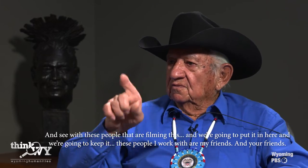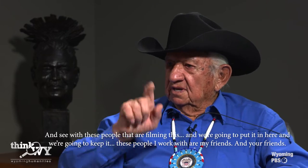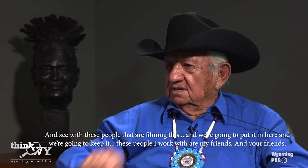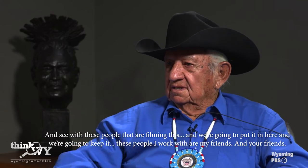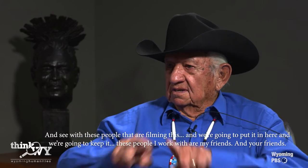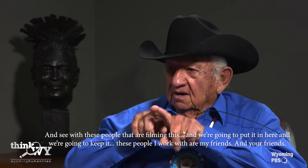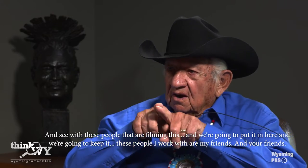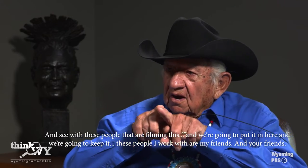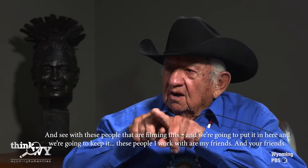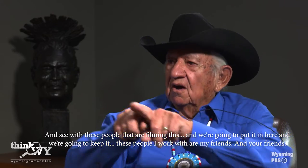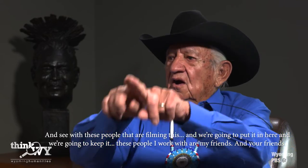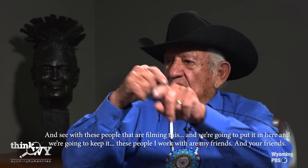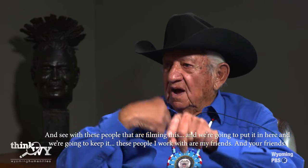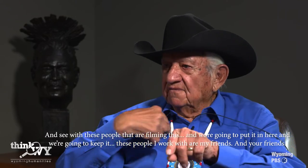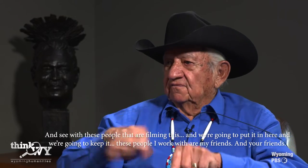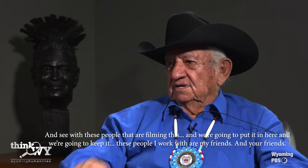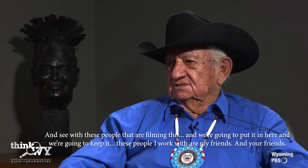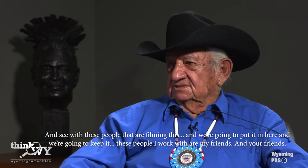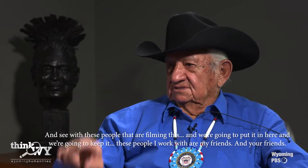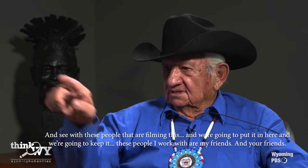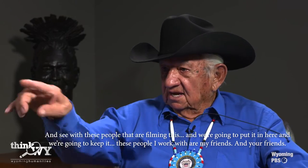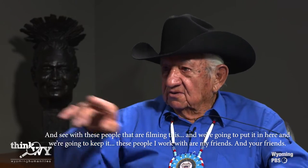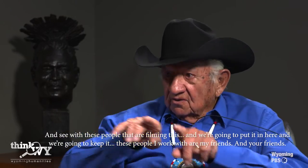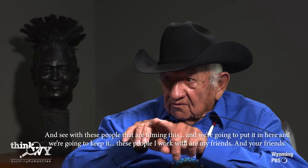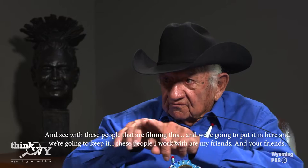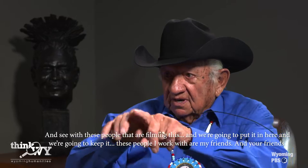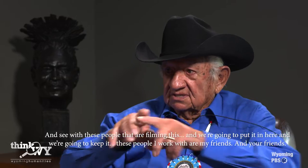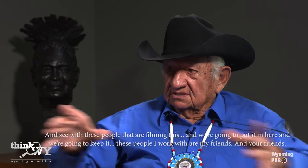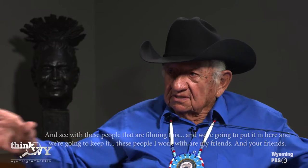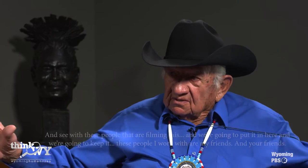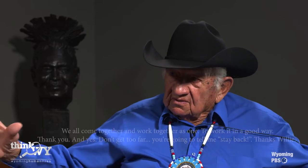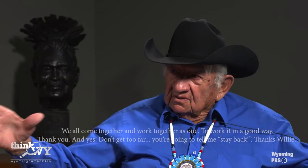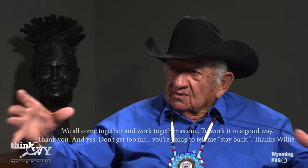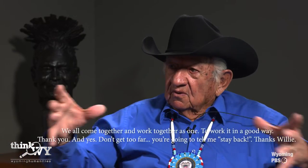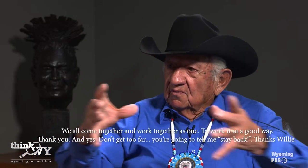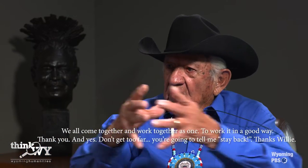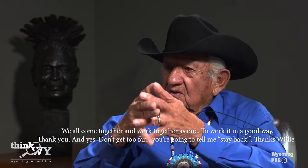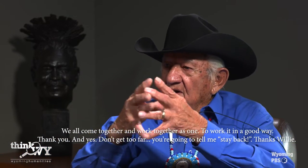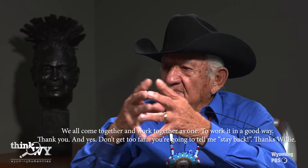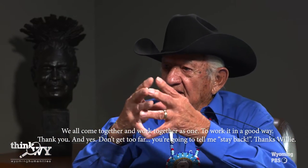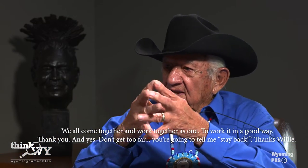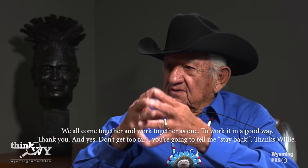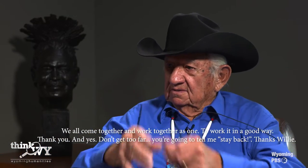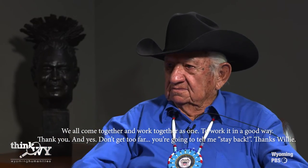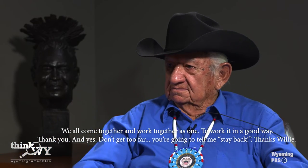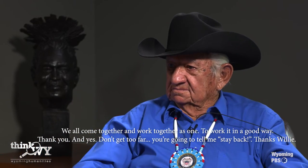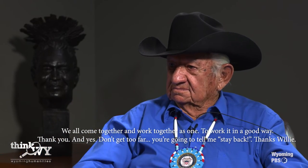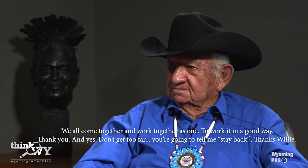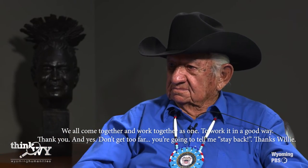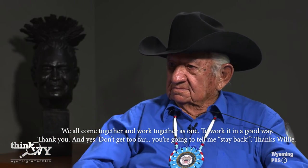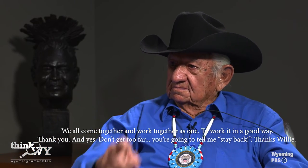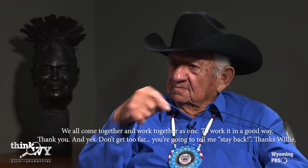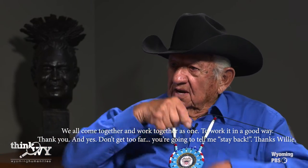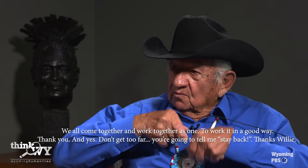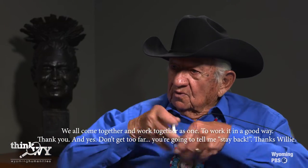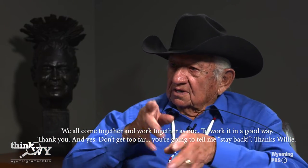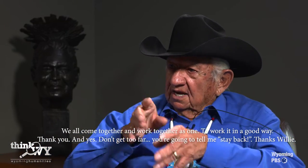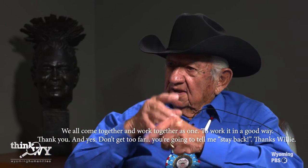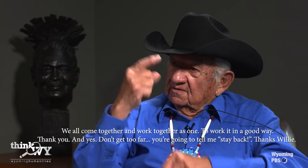with are my friends and your friends. We all come together and work together